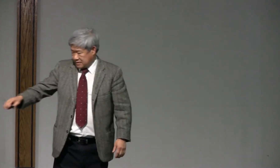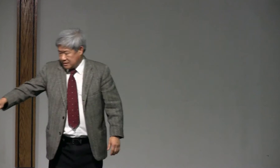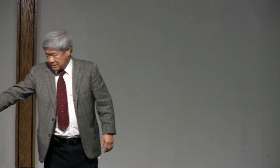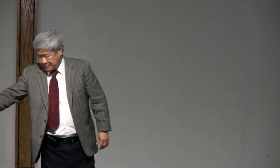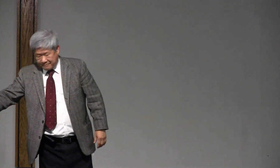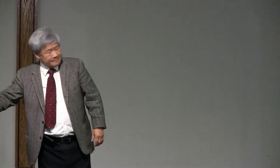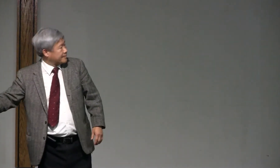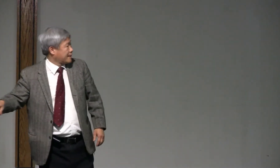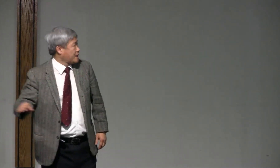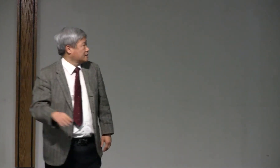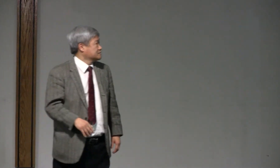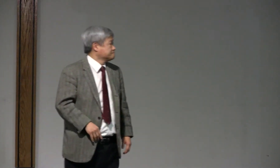his